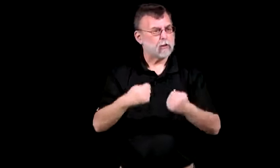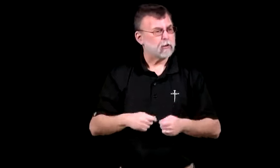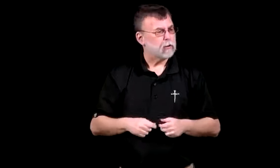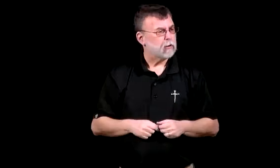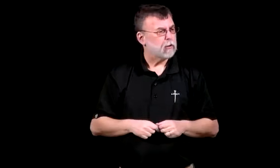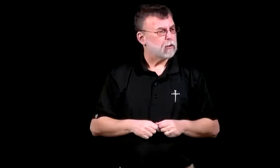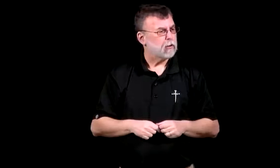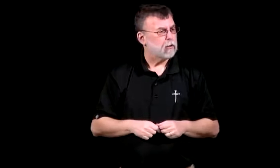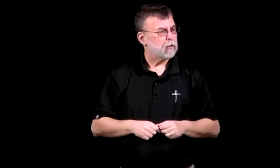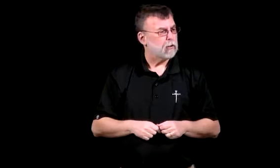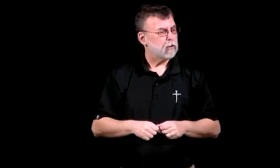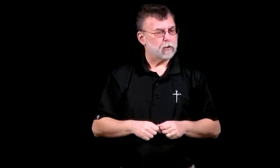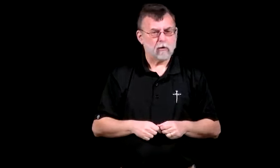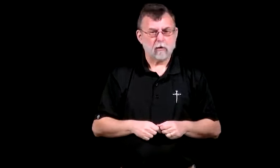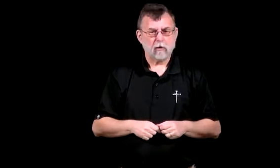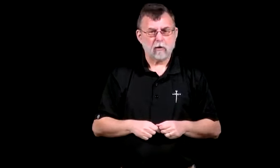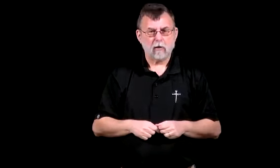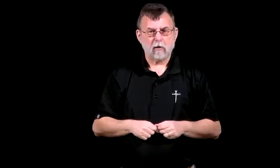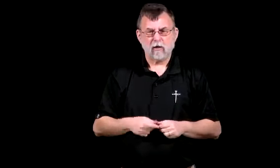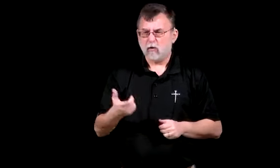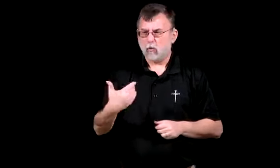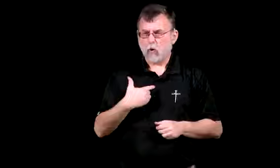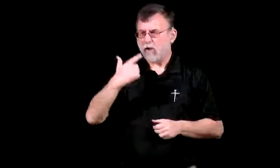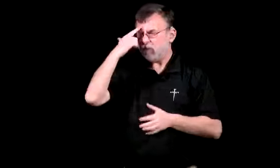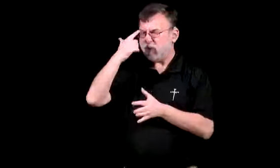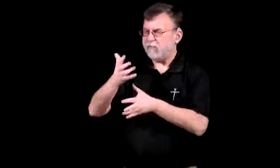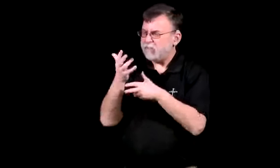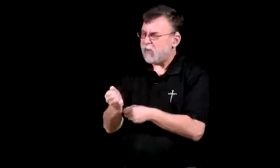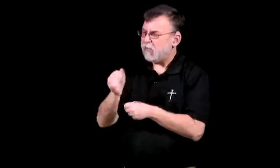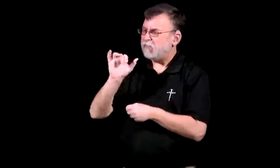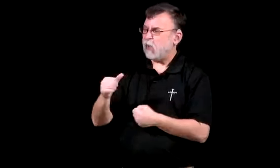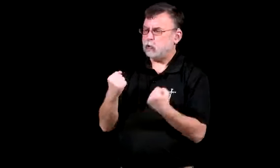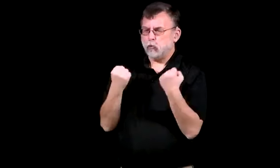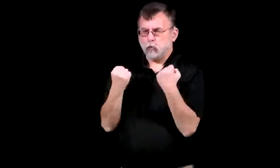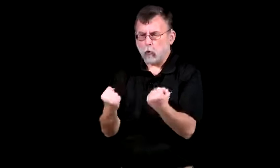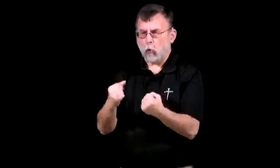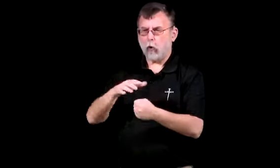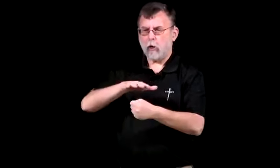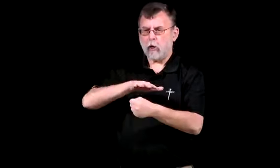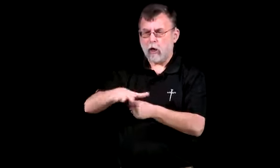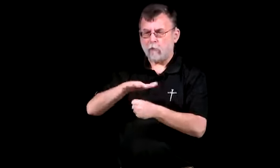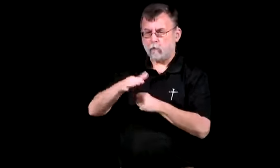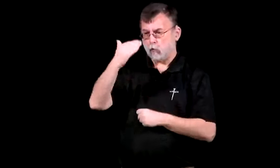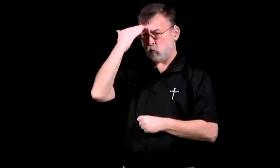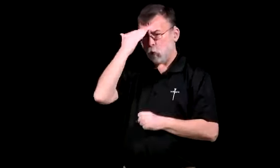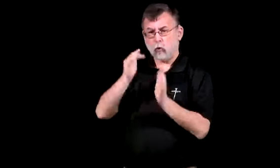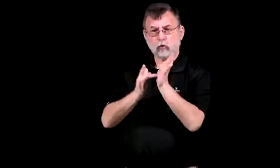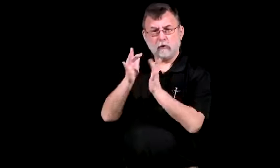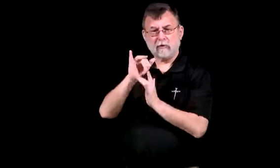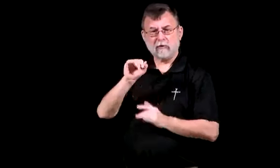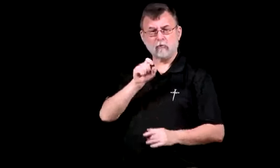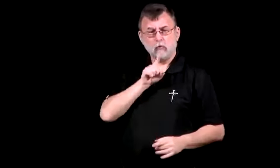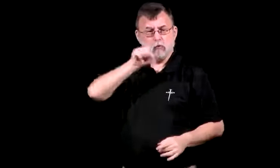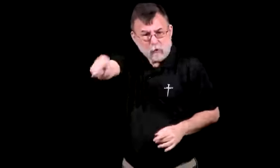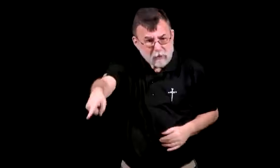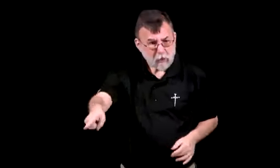Because those people, as much as they sin against you or try to defeat you, cannot defeat your relationship with God.